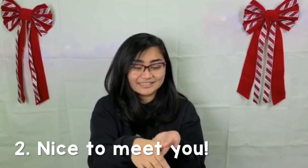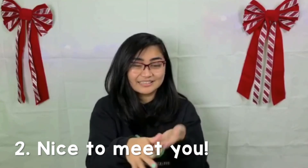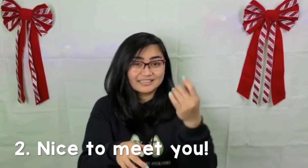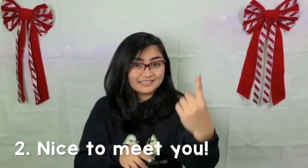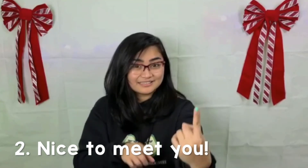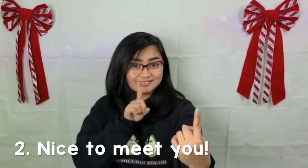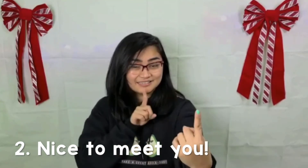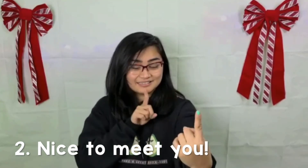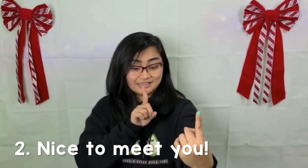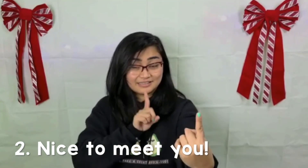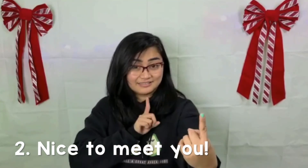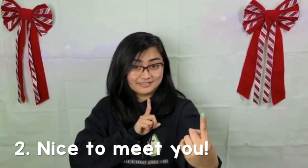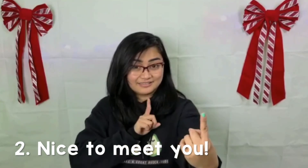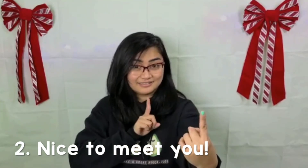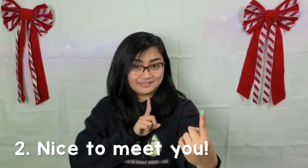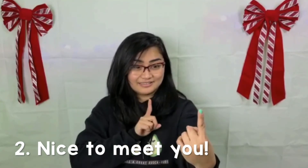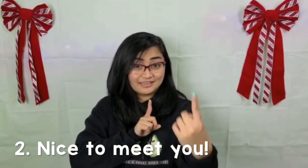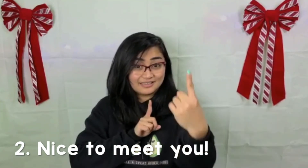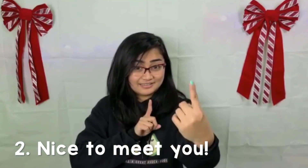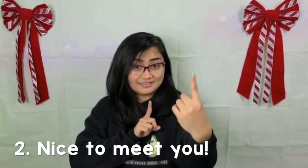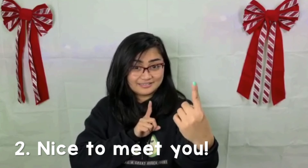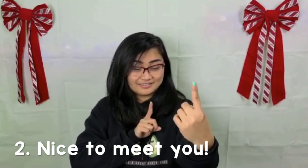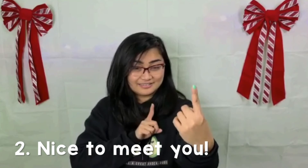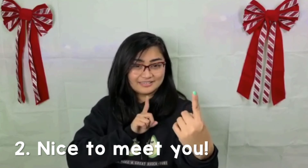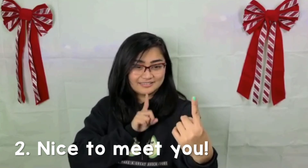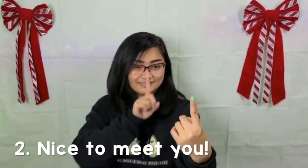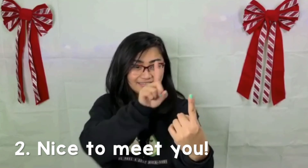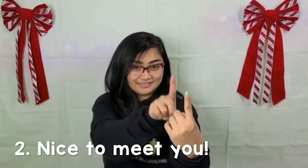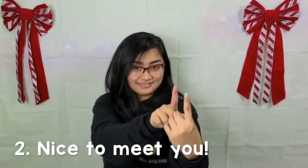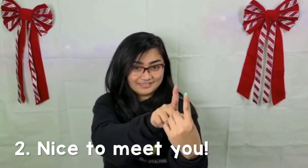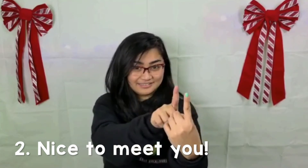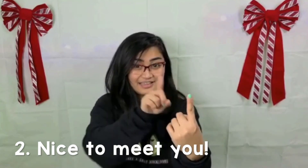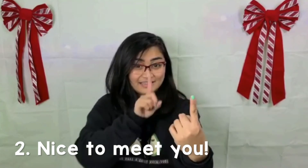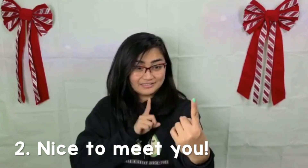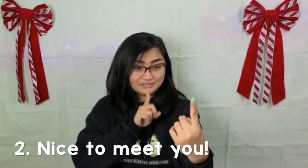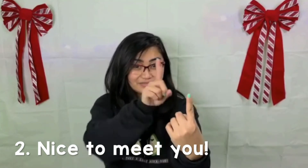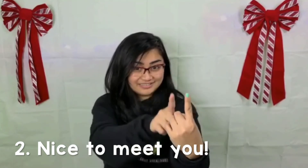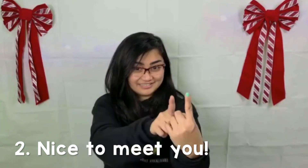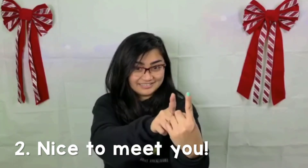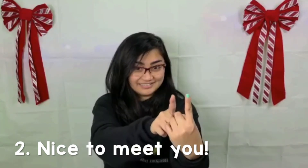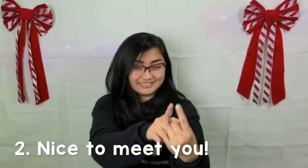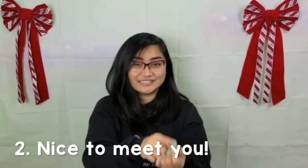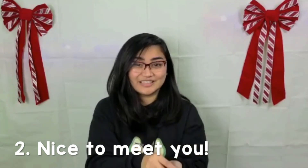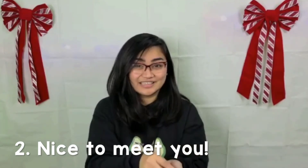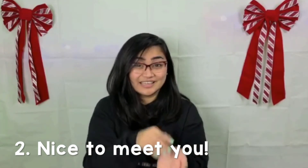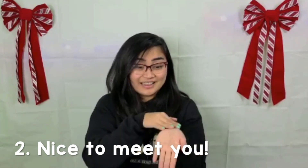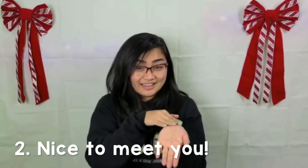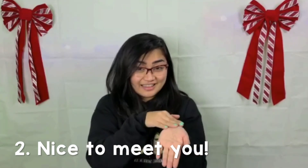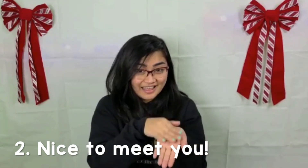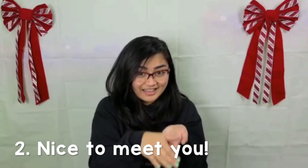other. For to meet you, you can sign one pointer close to you and one pointer away from you, and they meet each other. So